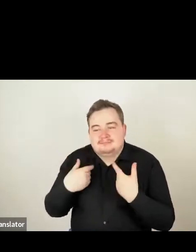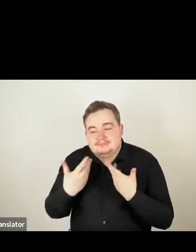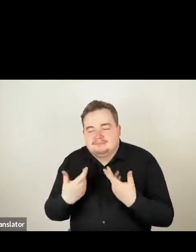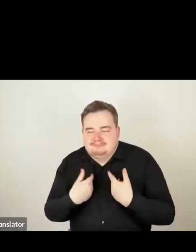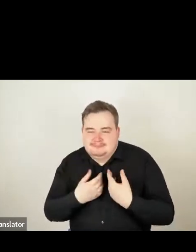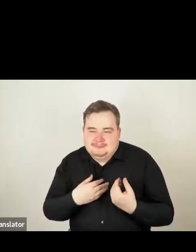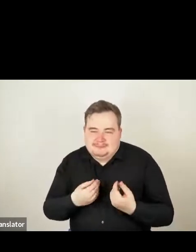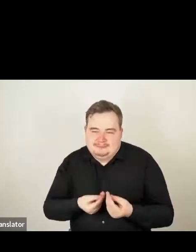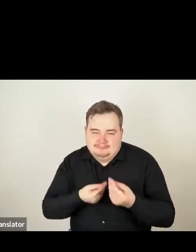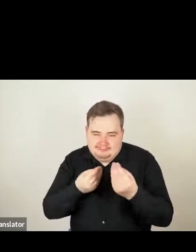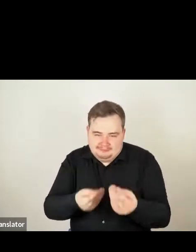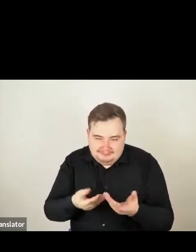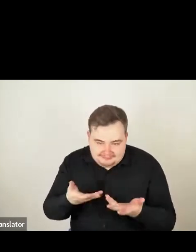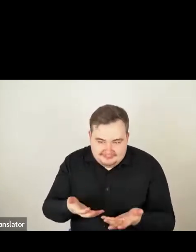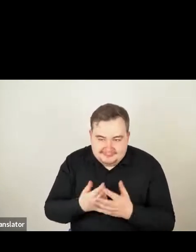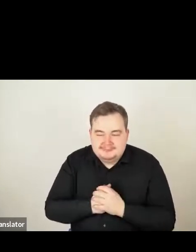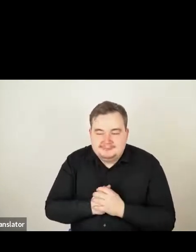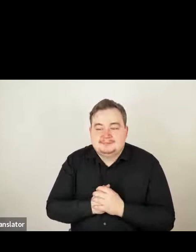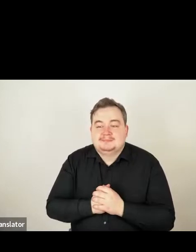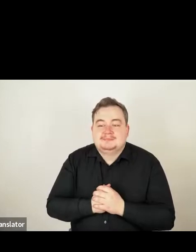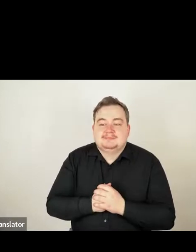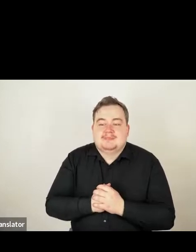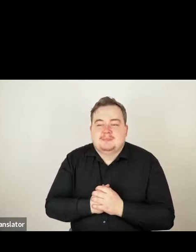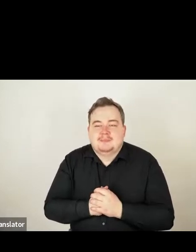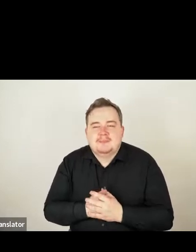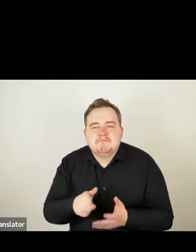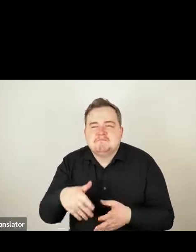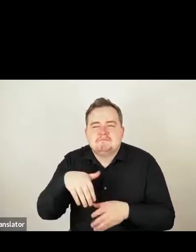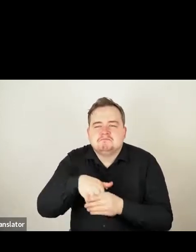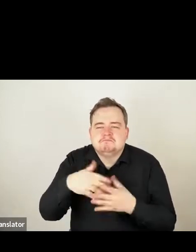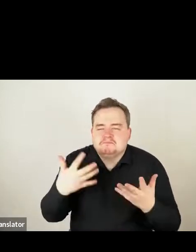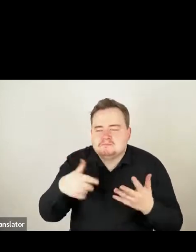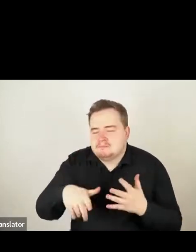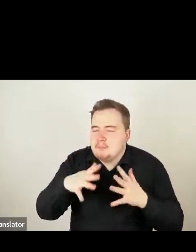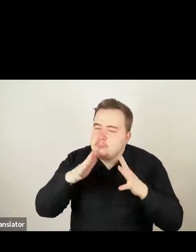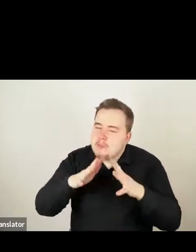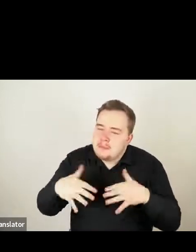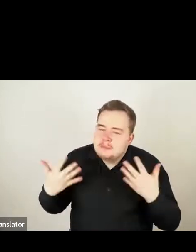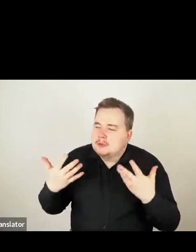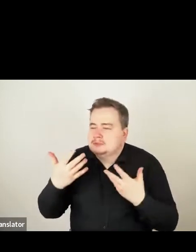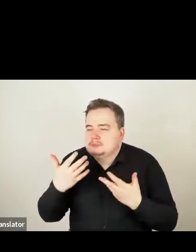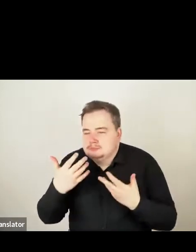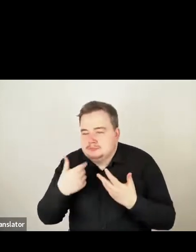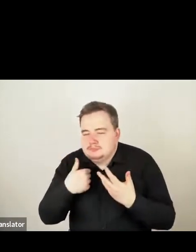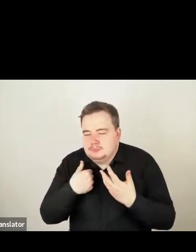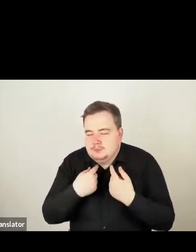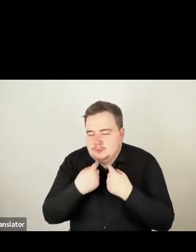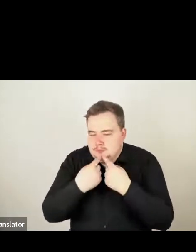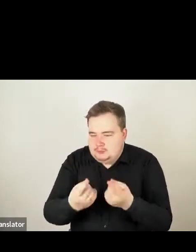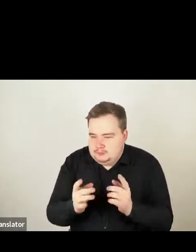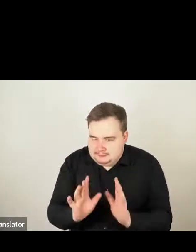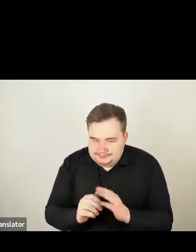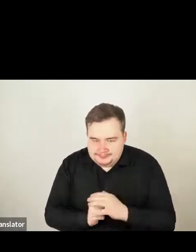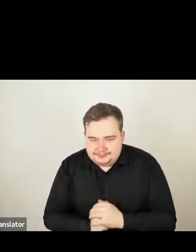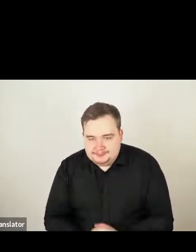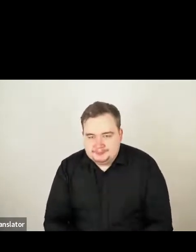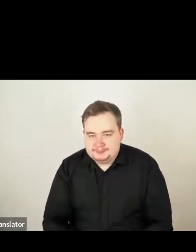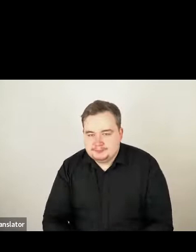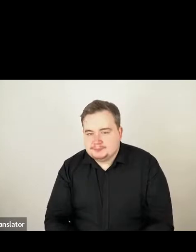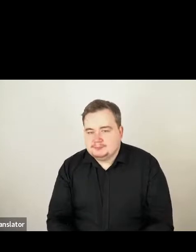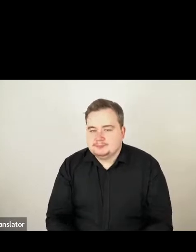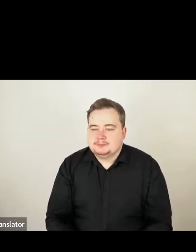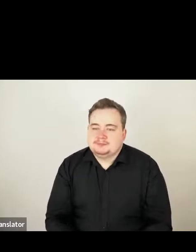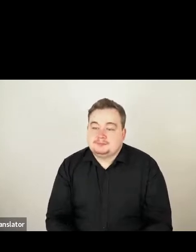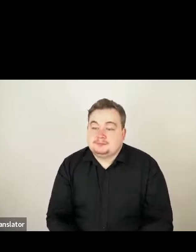gender-sensitive assessments of Parliament. And as my good friend Sonia Palmieri said earlier, there are lots